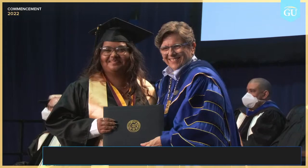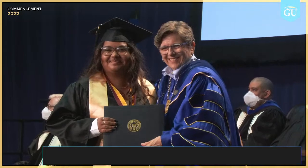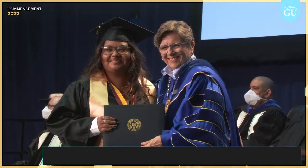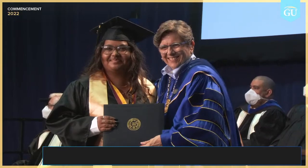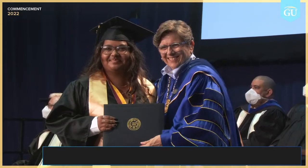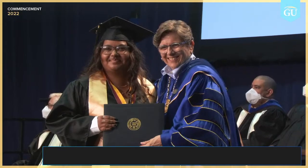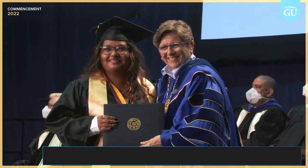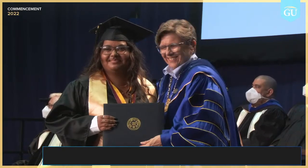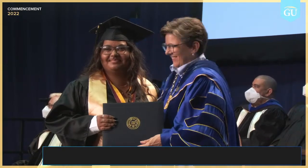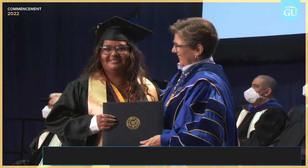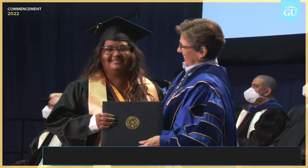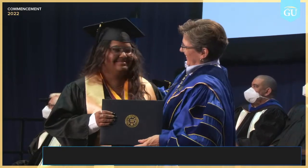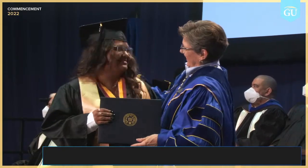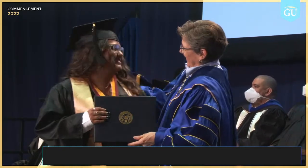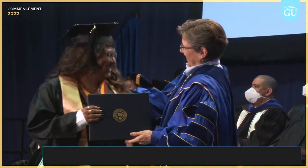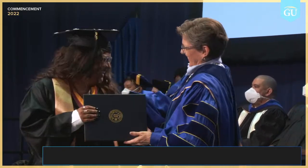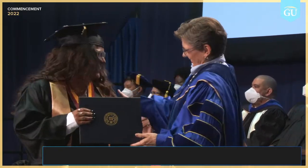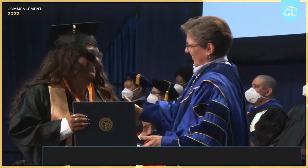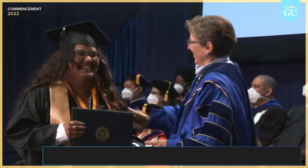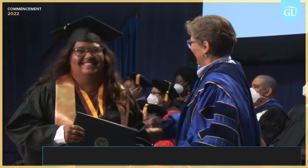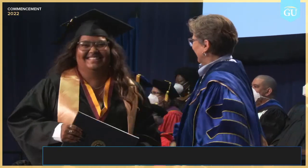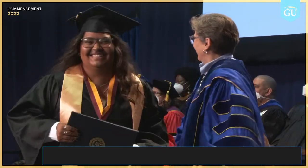Salima Carlin, Bachelor of Arts.